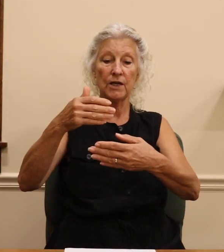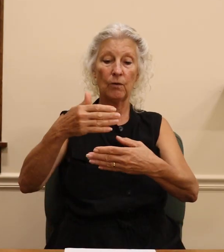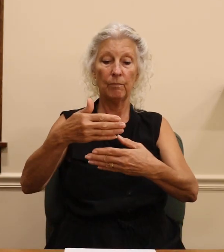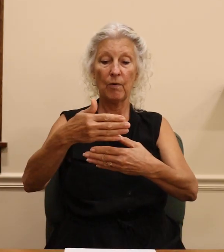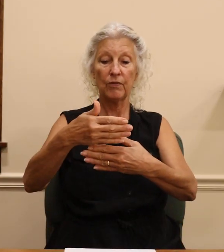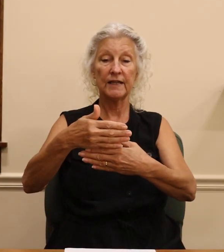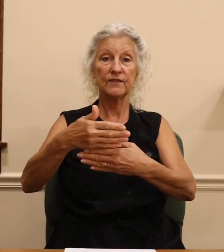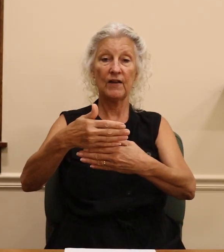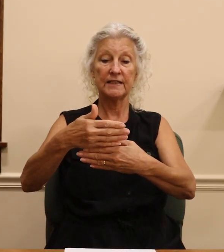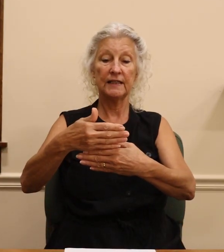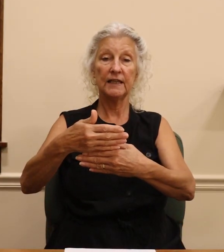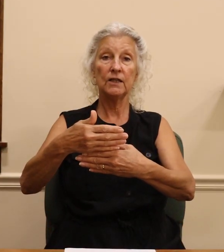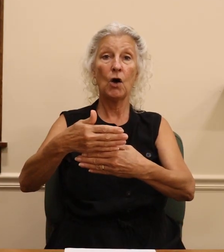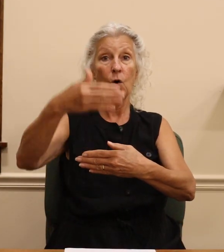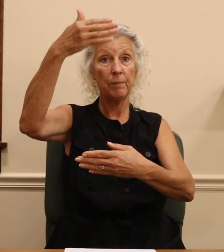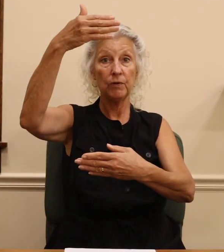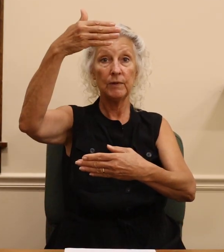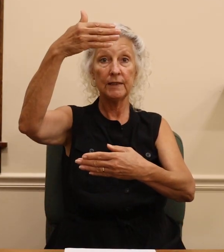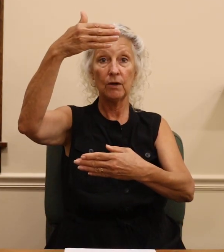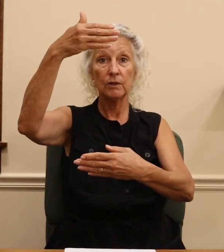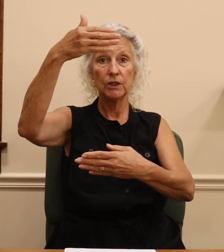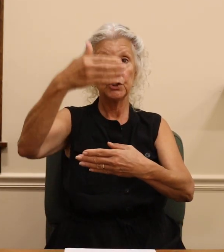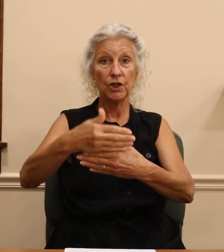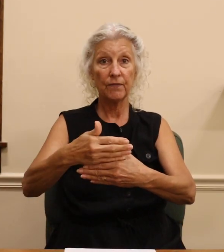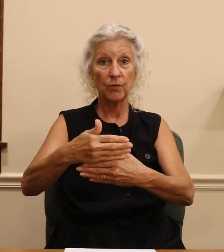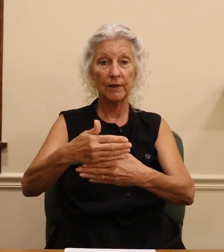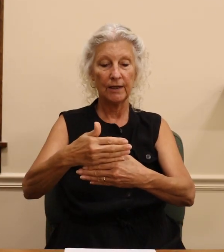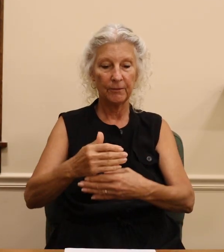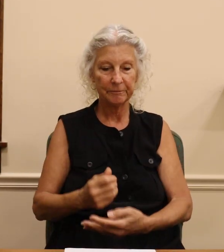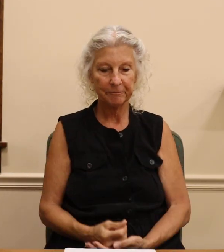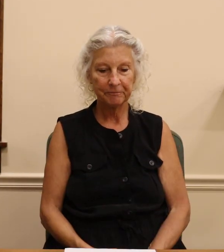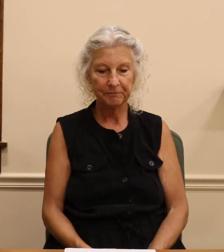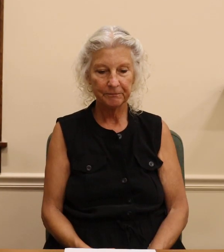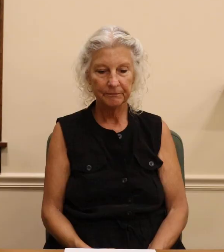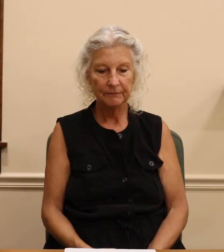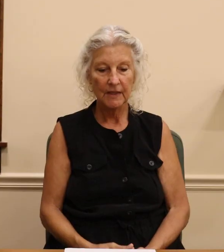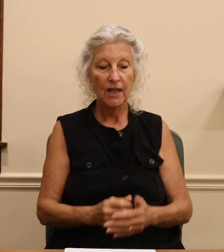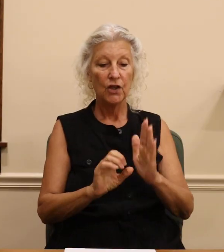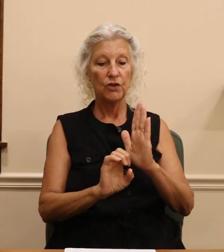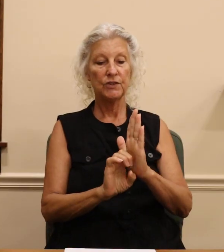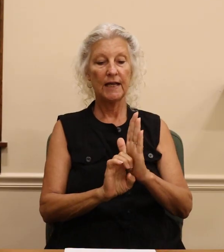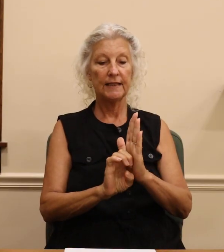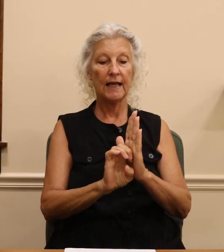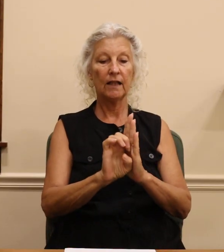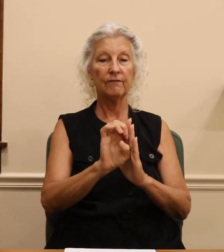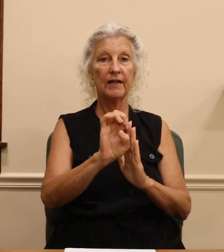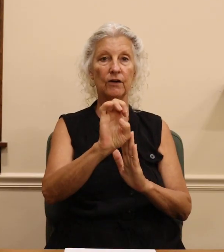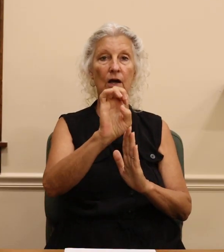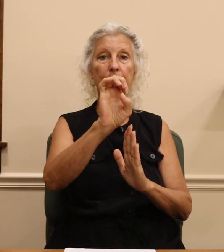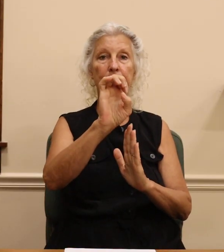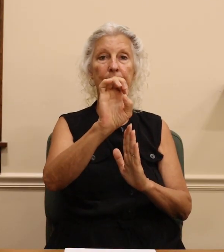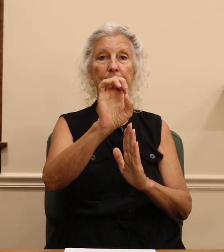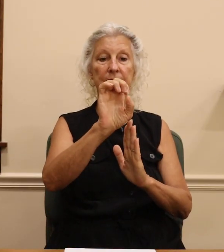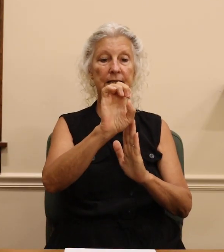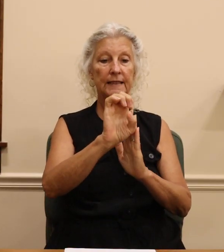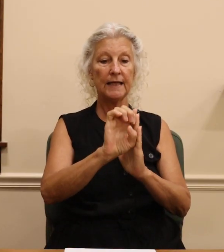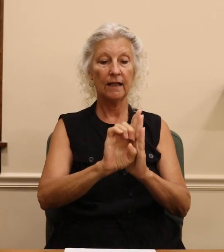Window, both hands facing in. Open the window, shut the window. You take the elevator up, you take the